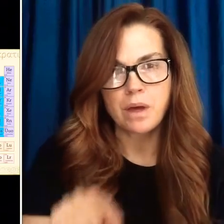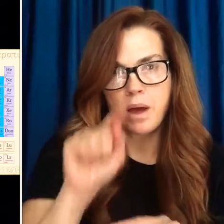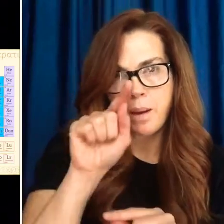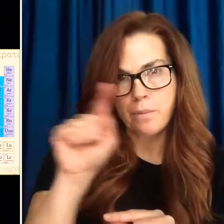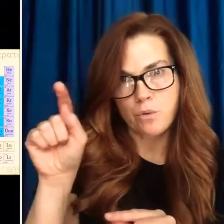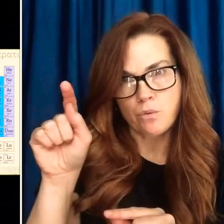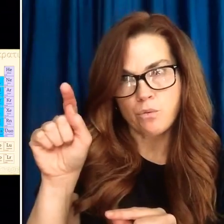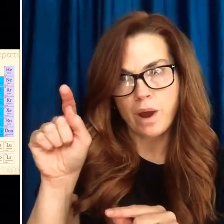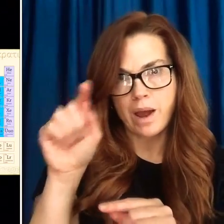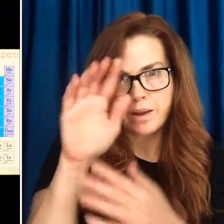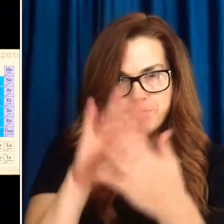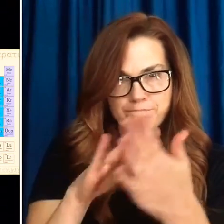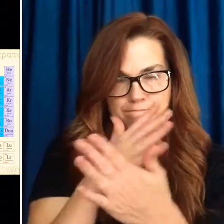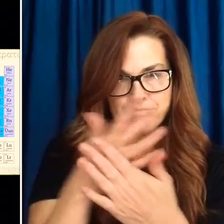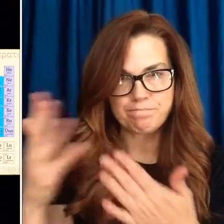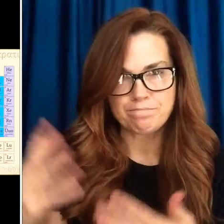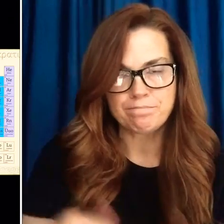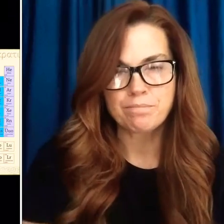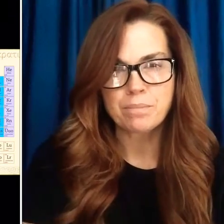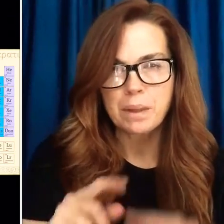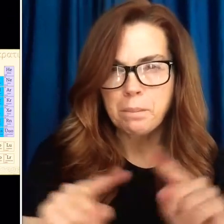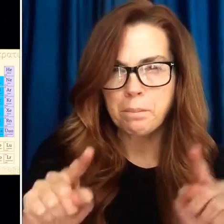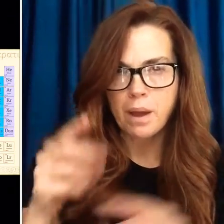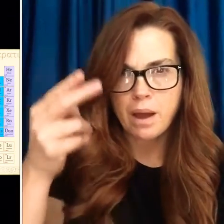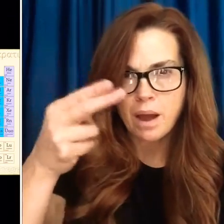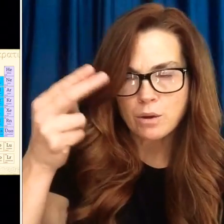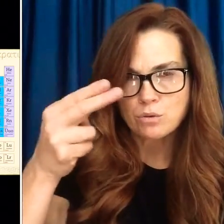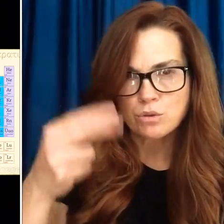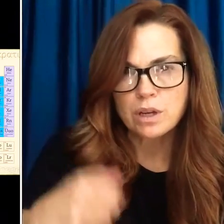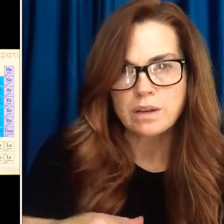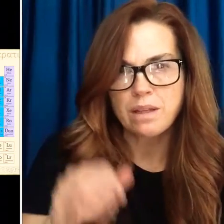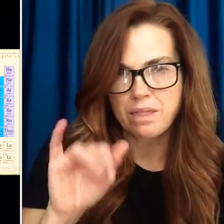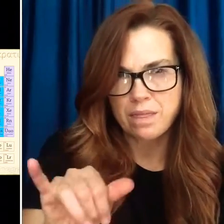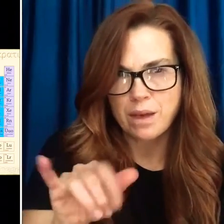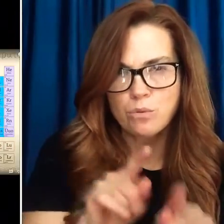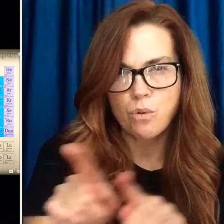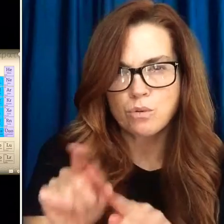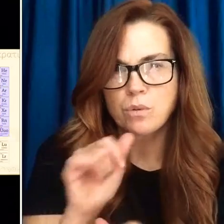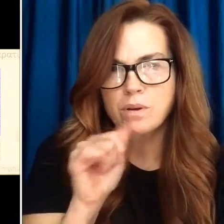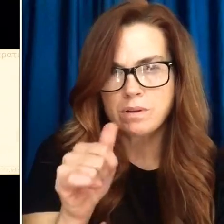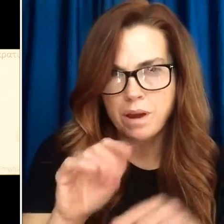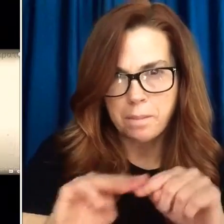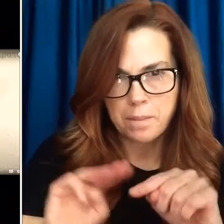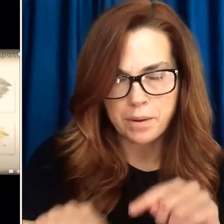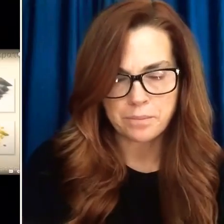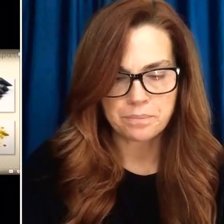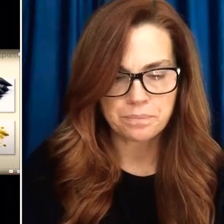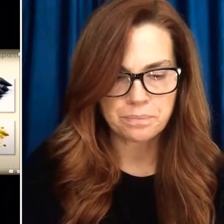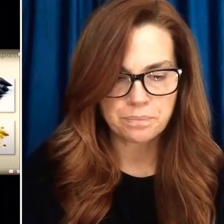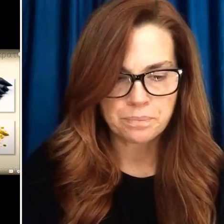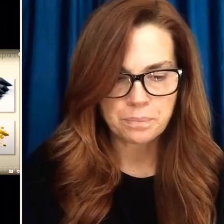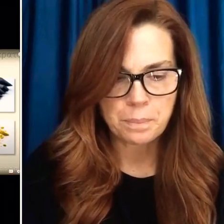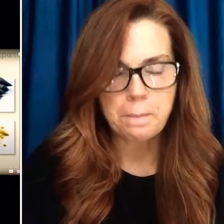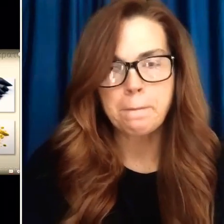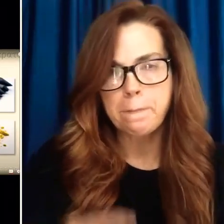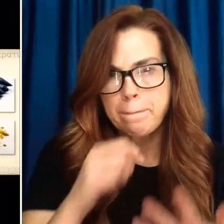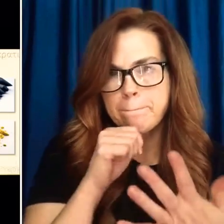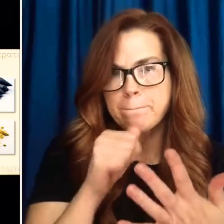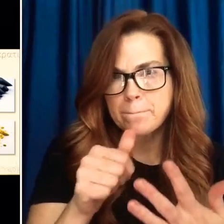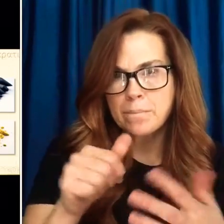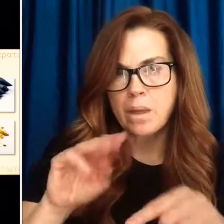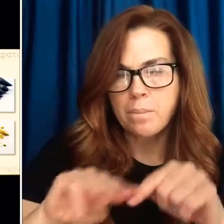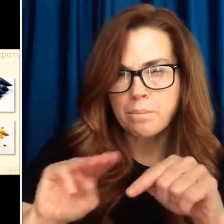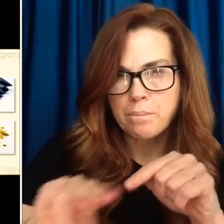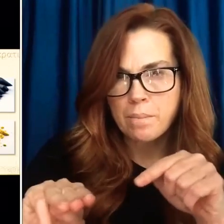right of the periodic table. Except for hydrogen there on the left, it's also a nonmetal. Nonmetals generally are